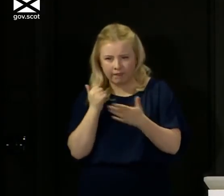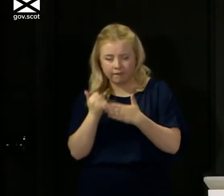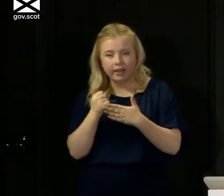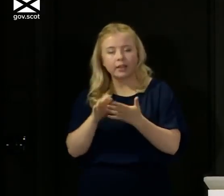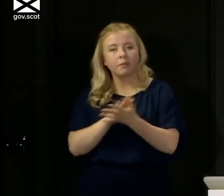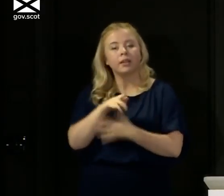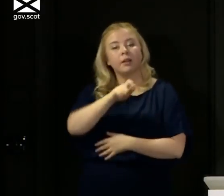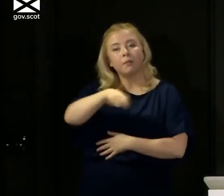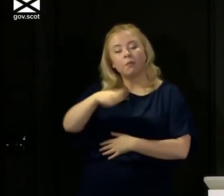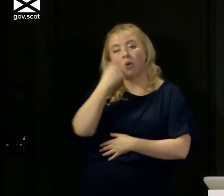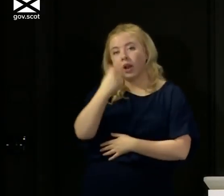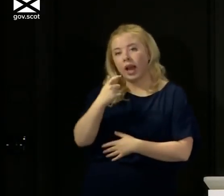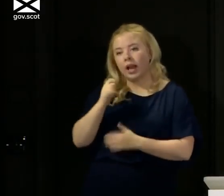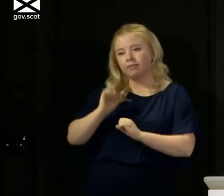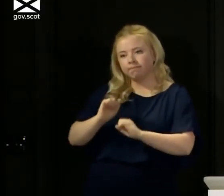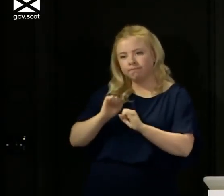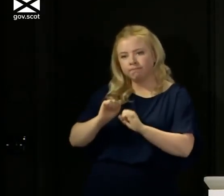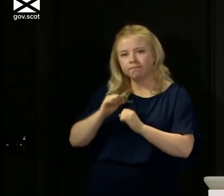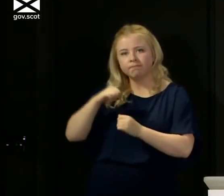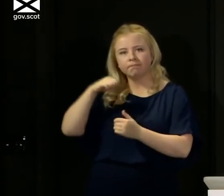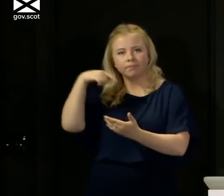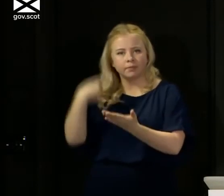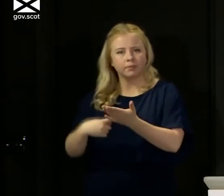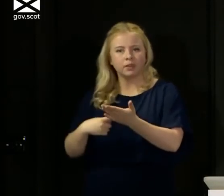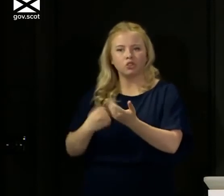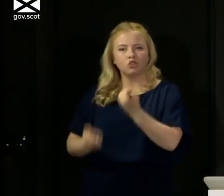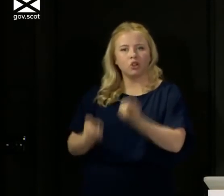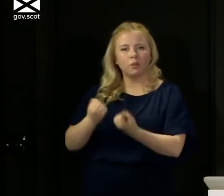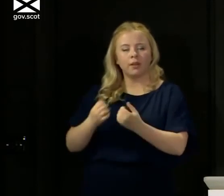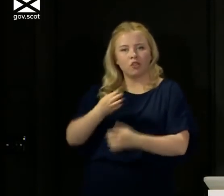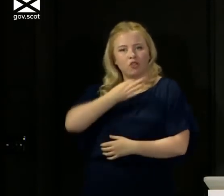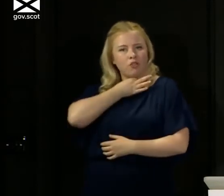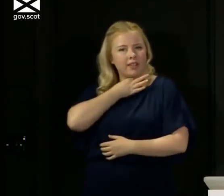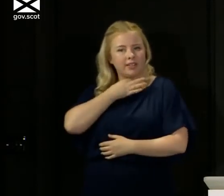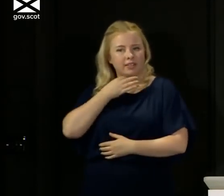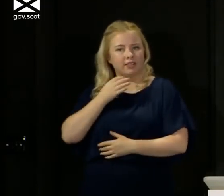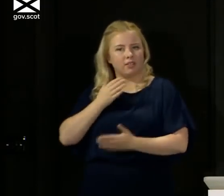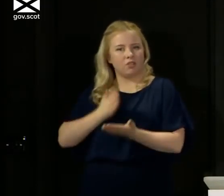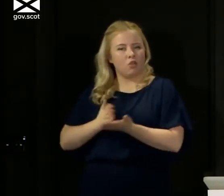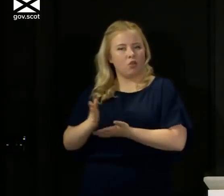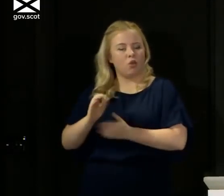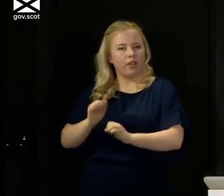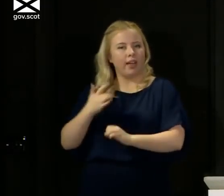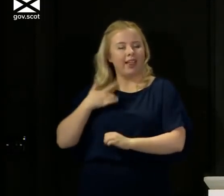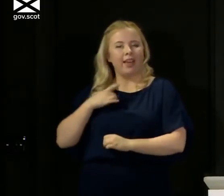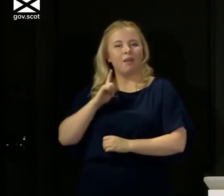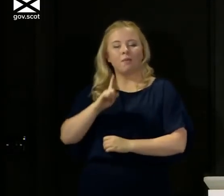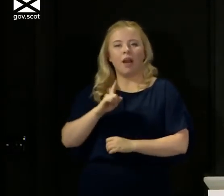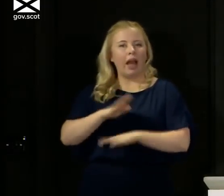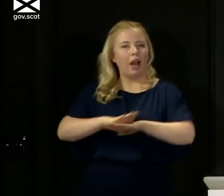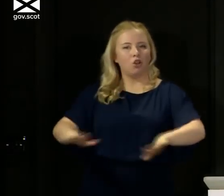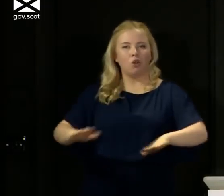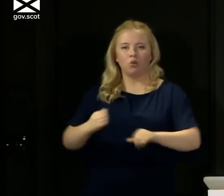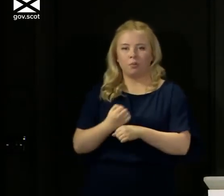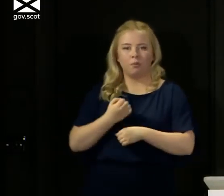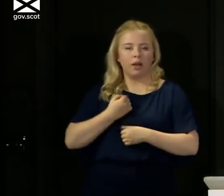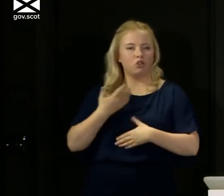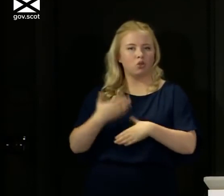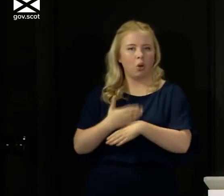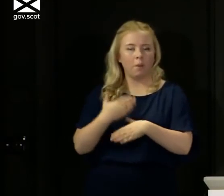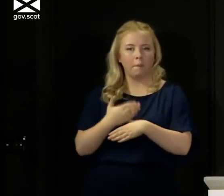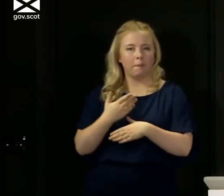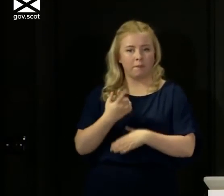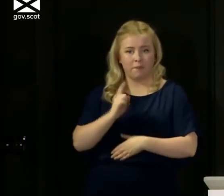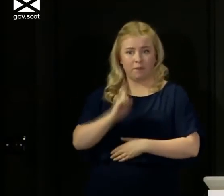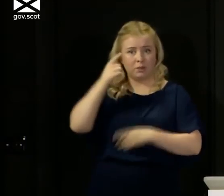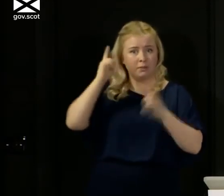take informed judgments about the risks they're taking and how they live their life. But I would not be doing my job as First Minister if I